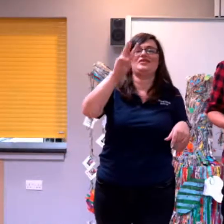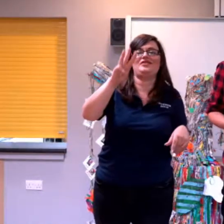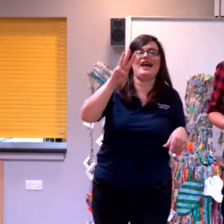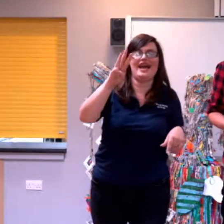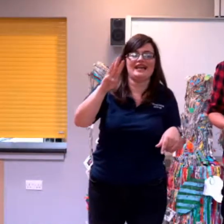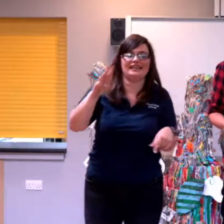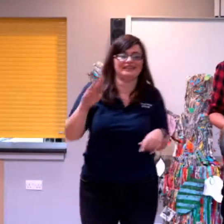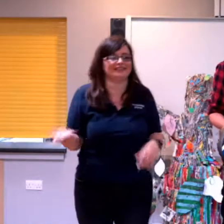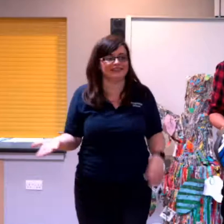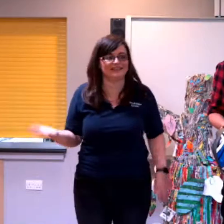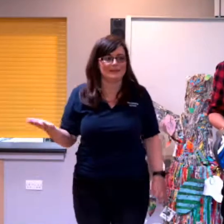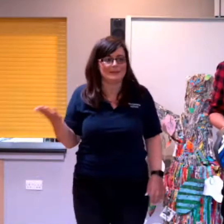1, 2, 3.